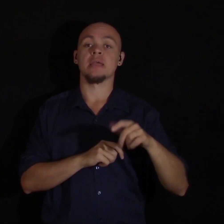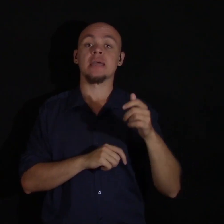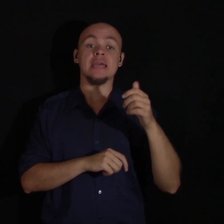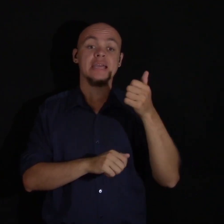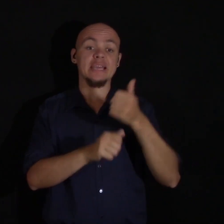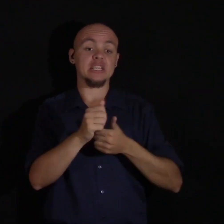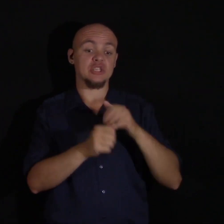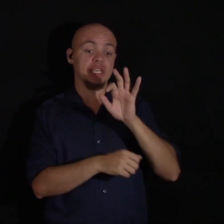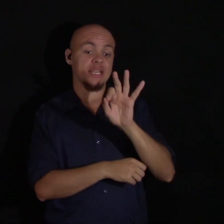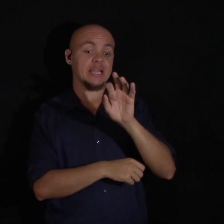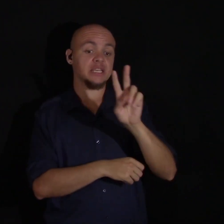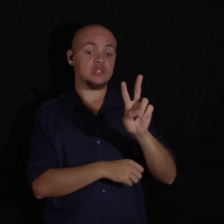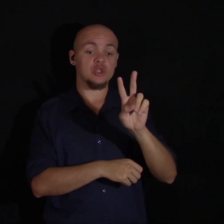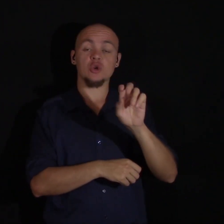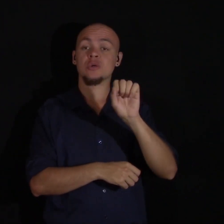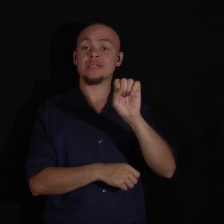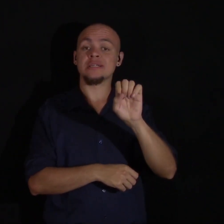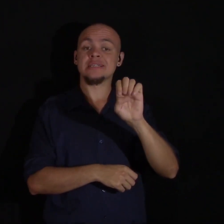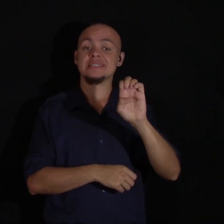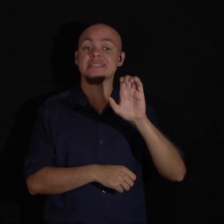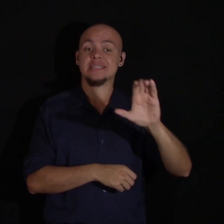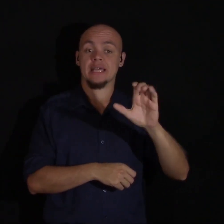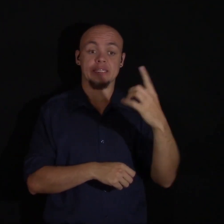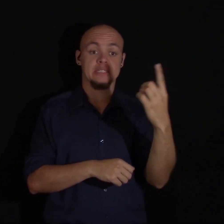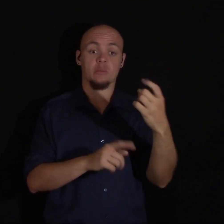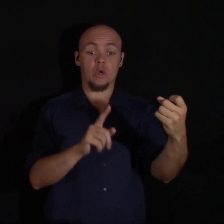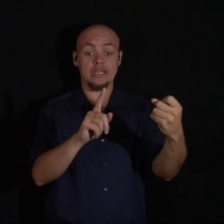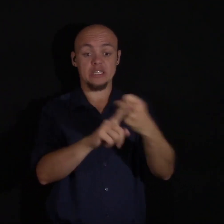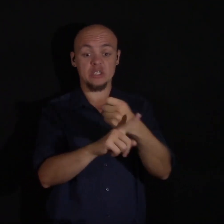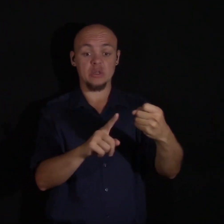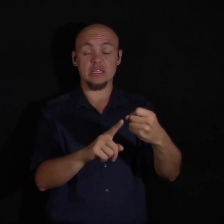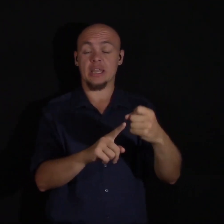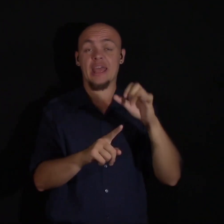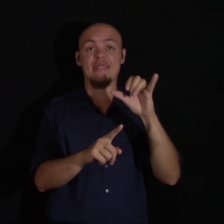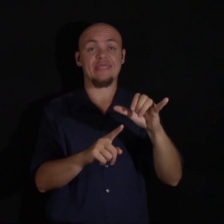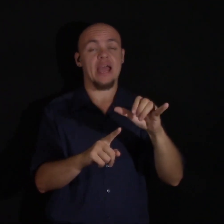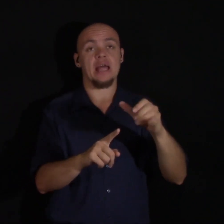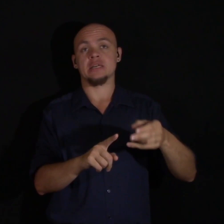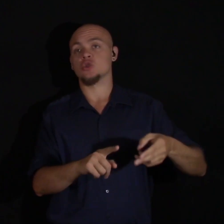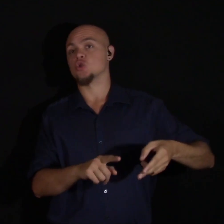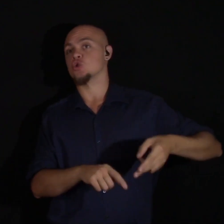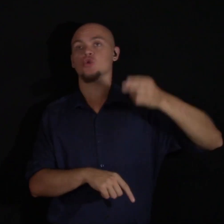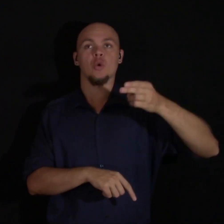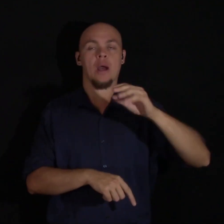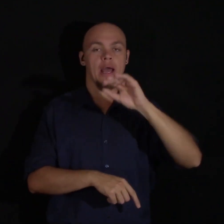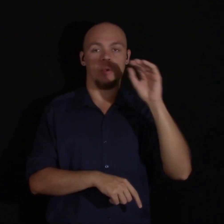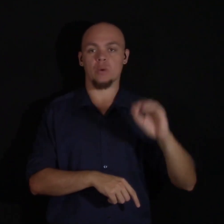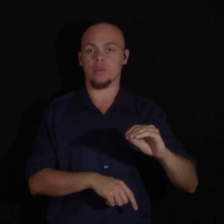92 seconds, someone is assaulted, and that is far too much. Thank you.